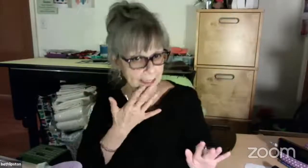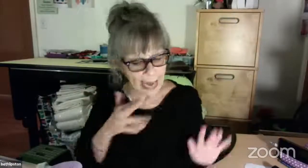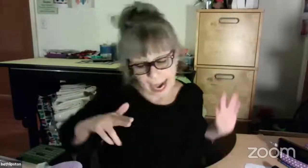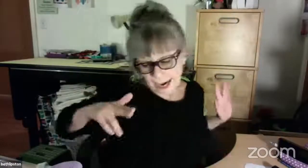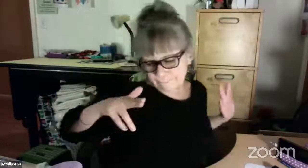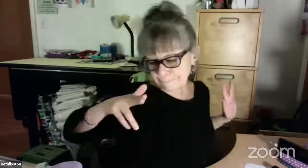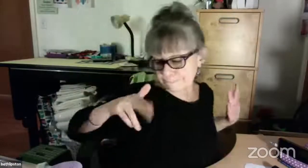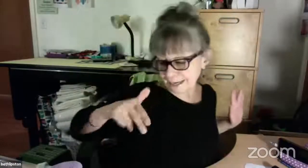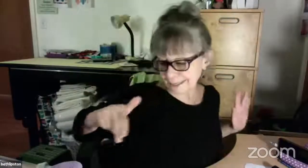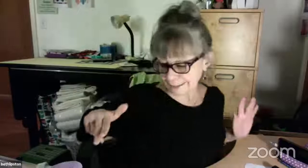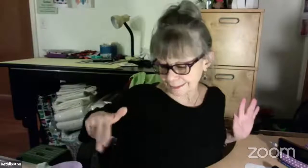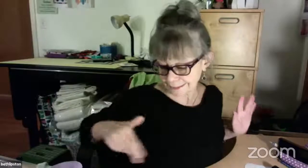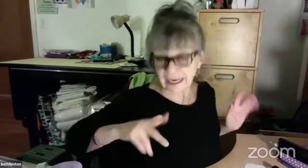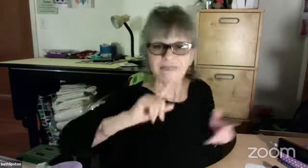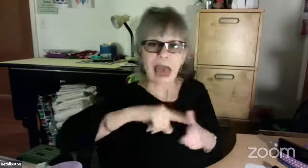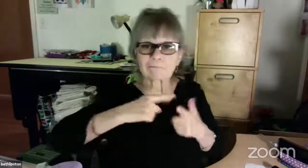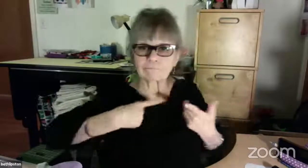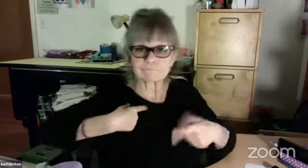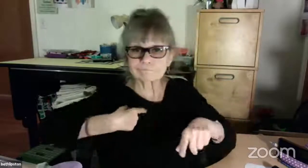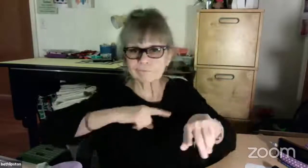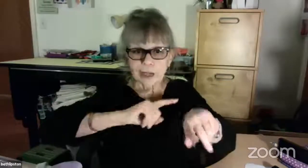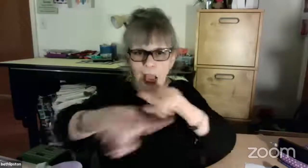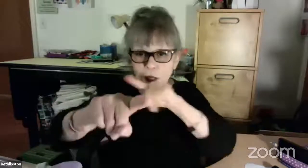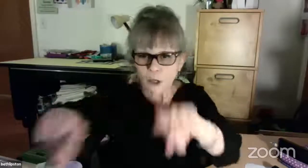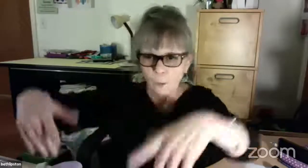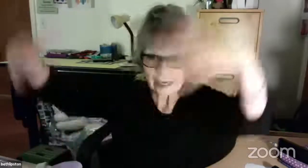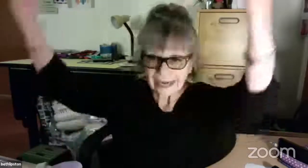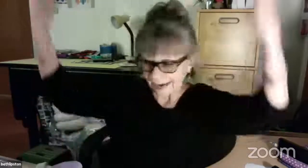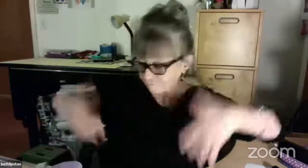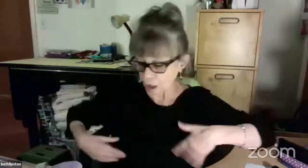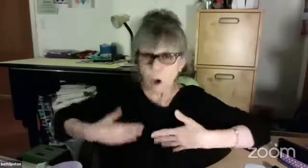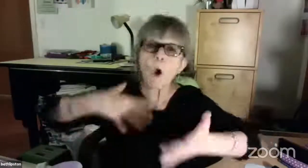so beautiful. Beautiful. And I'm going to paint it.